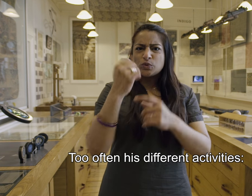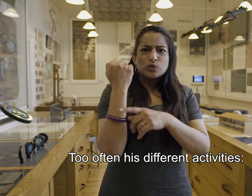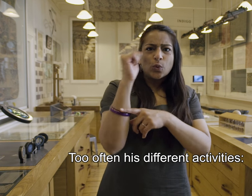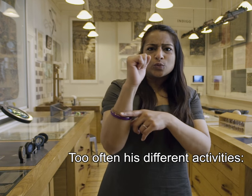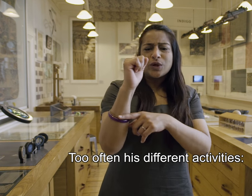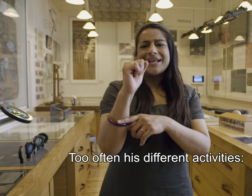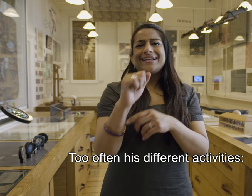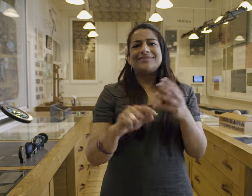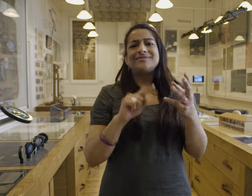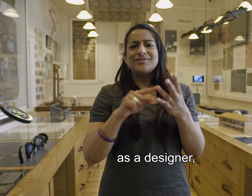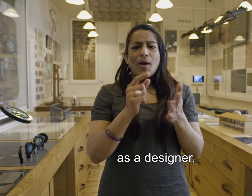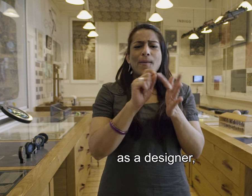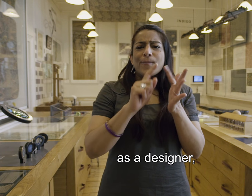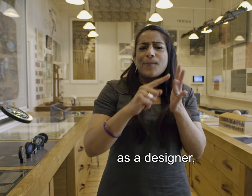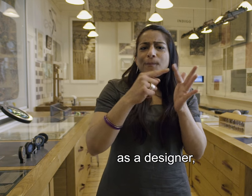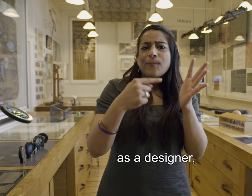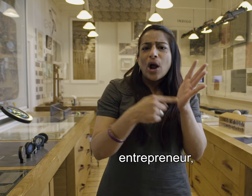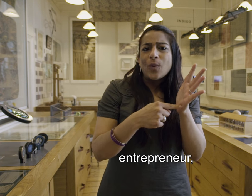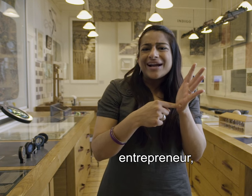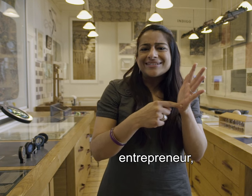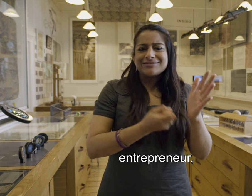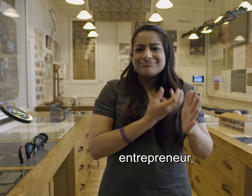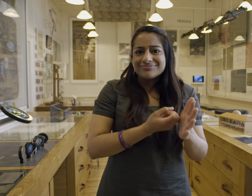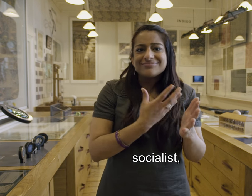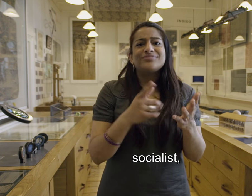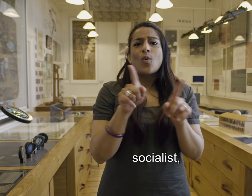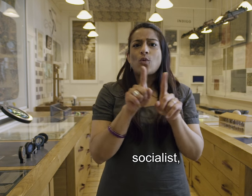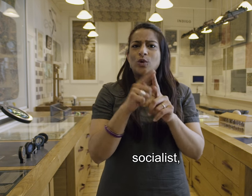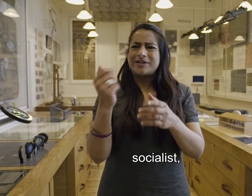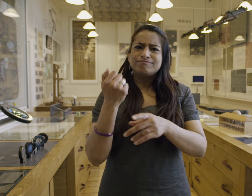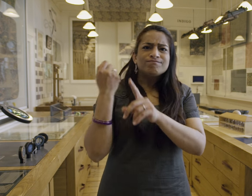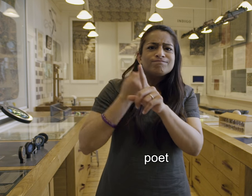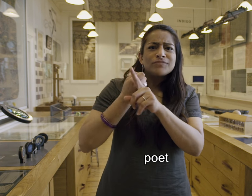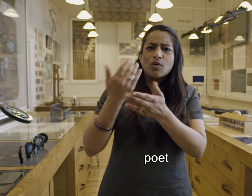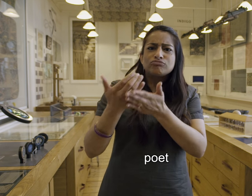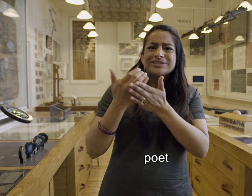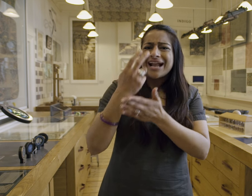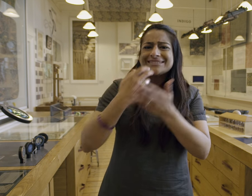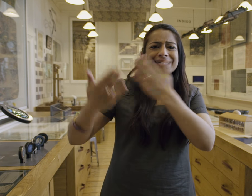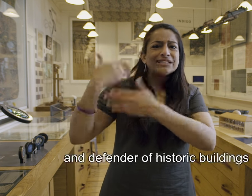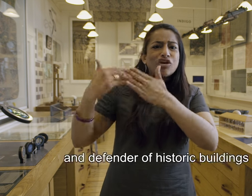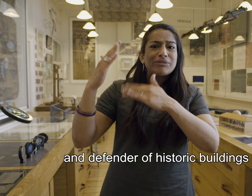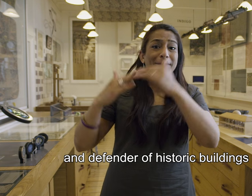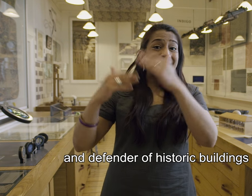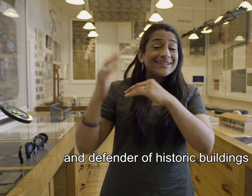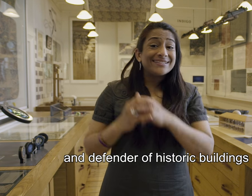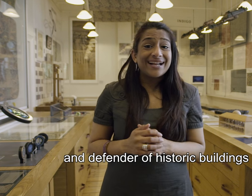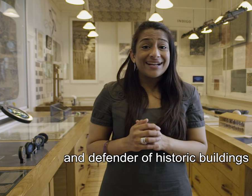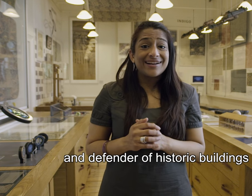different activities as a designer entrepreneur socialist poet and defender of historic buildings